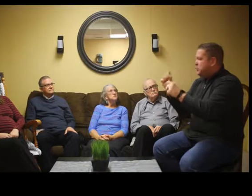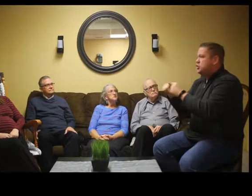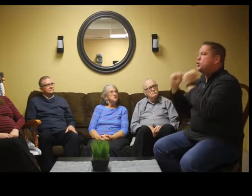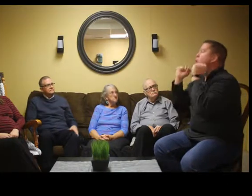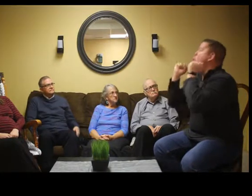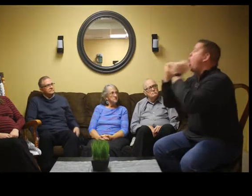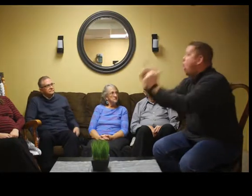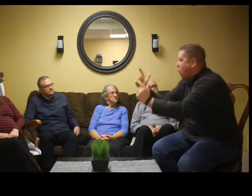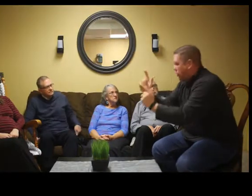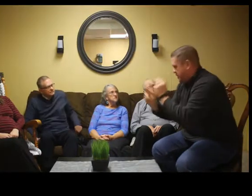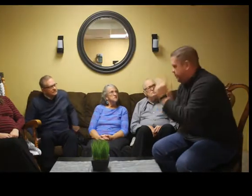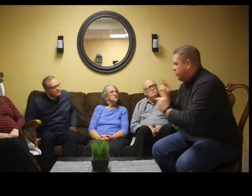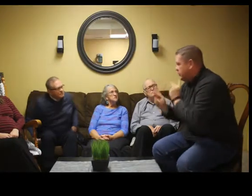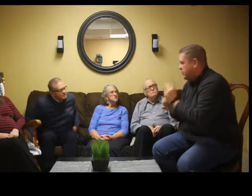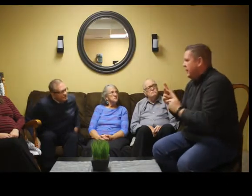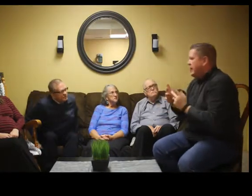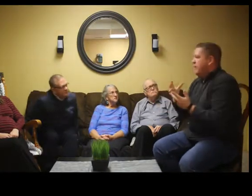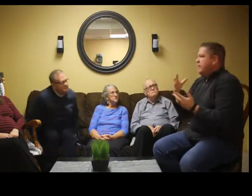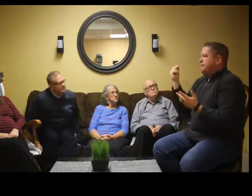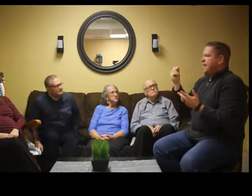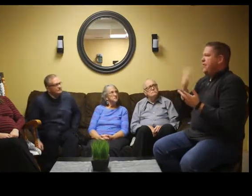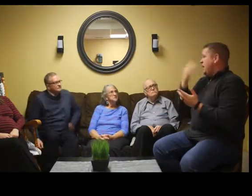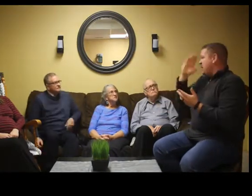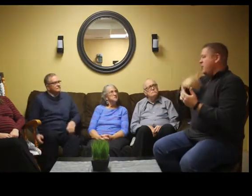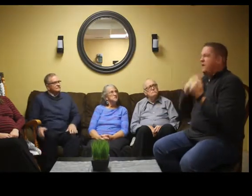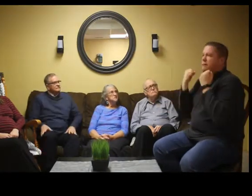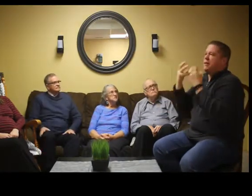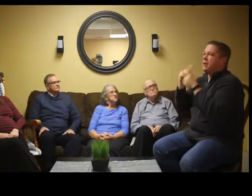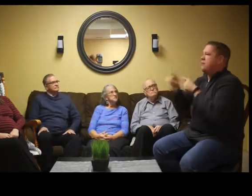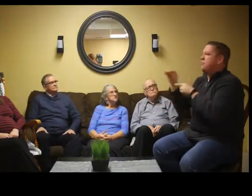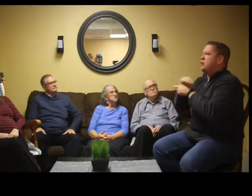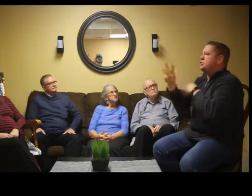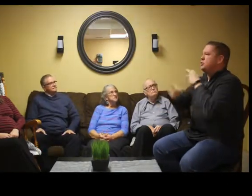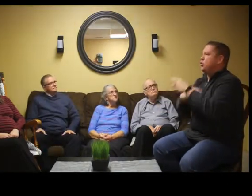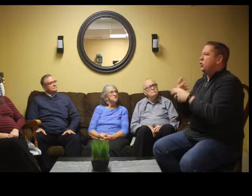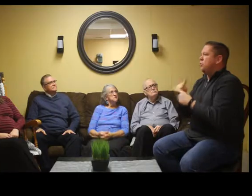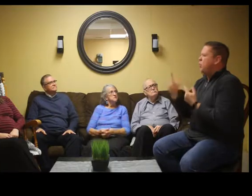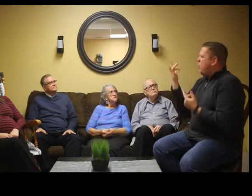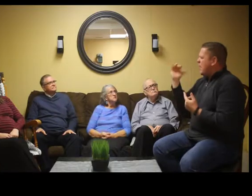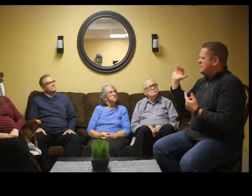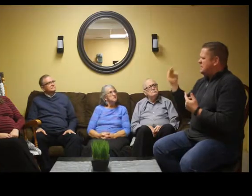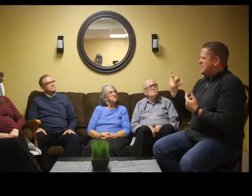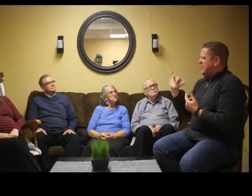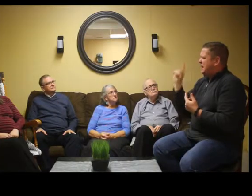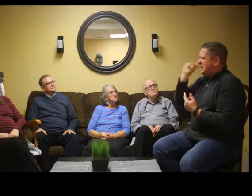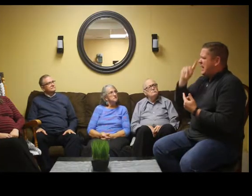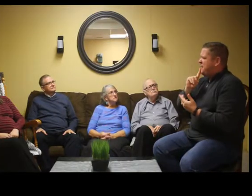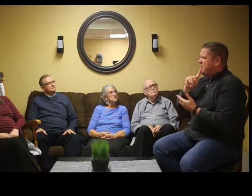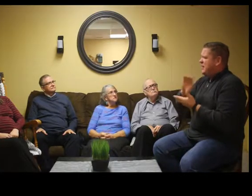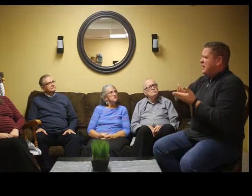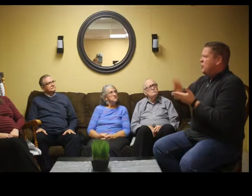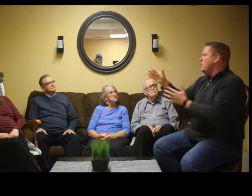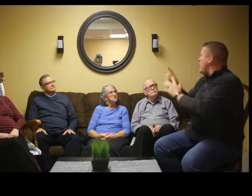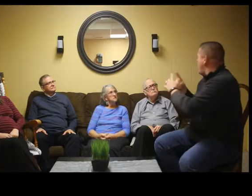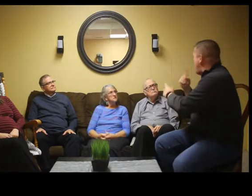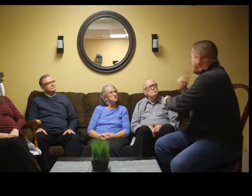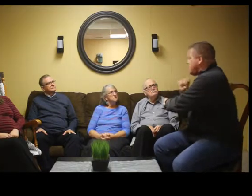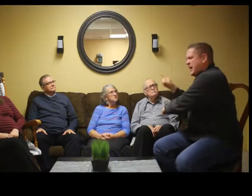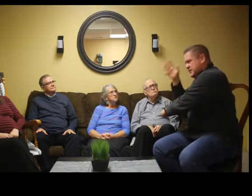to all people. And thank God we have many, many different ministries in the world, but why does it seem like the deaf... Well, I want to ask